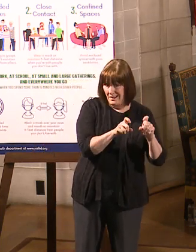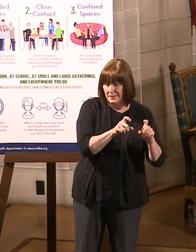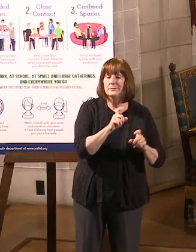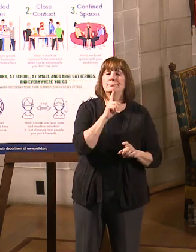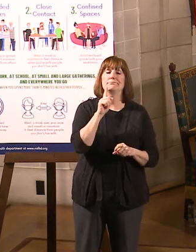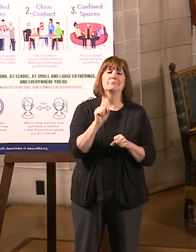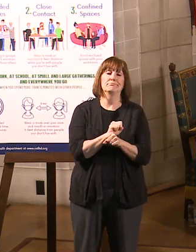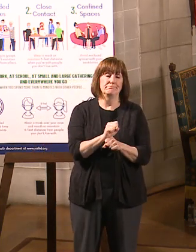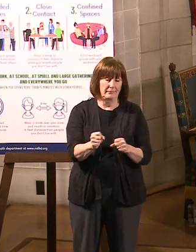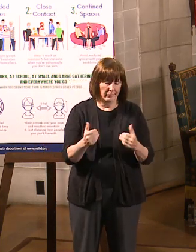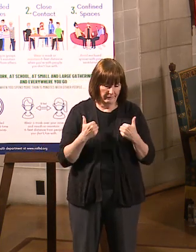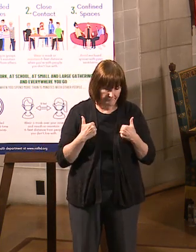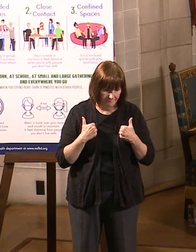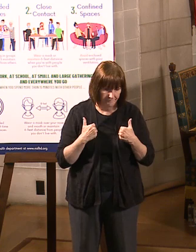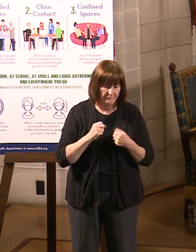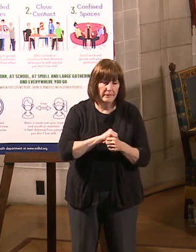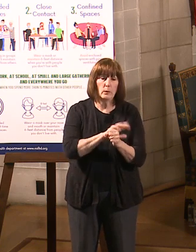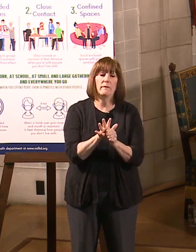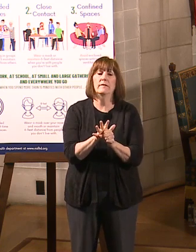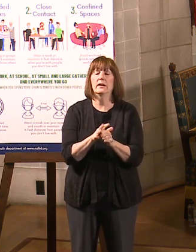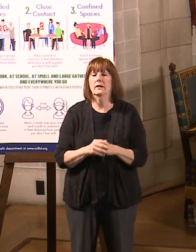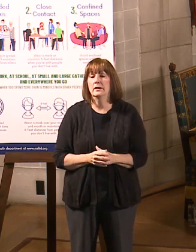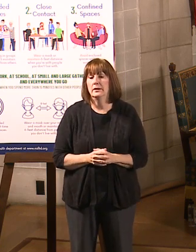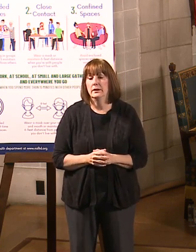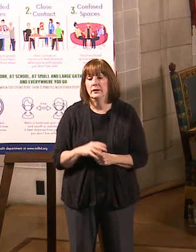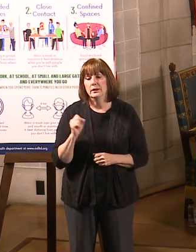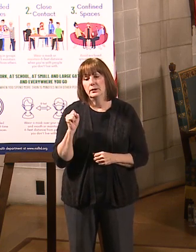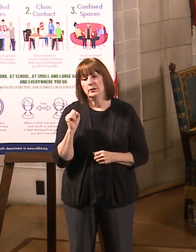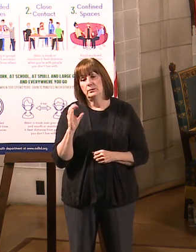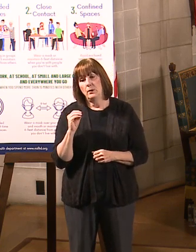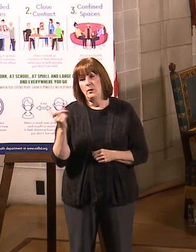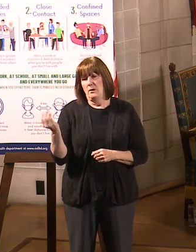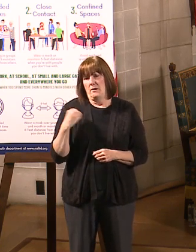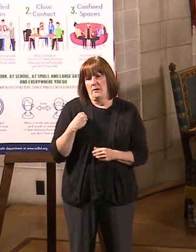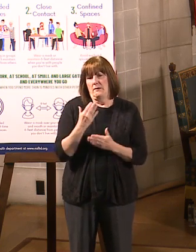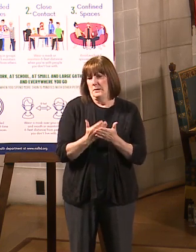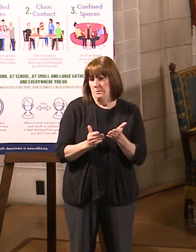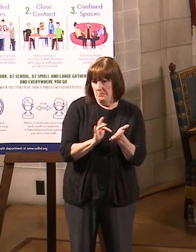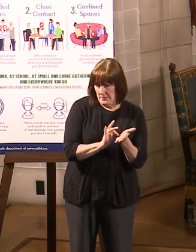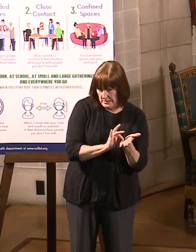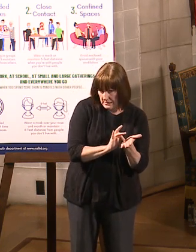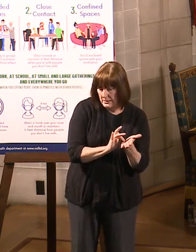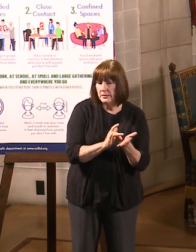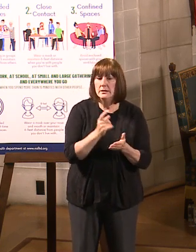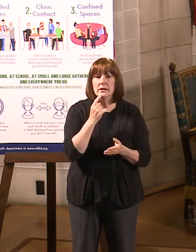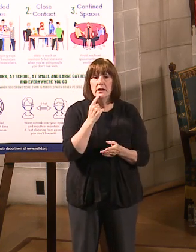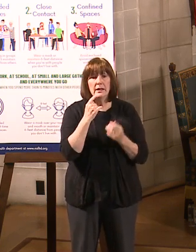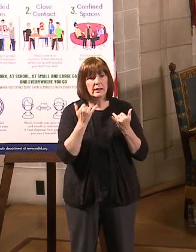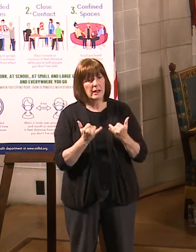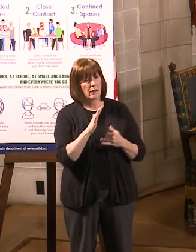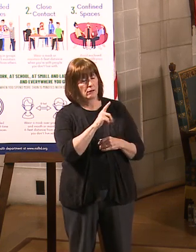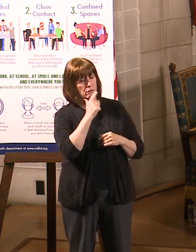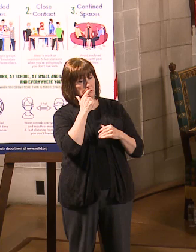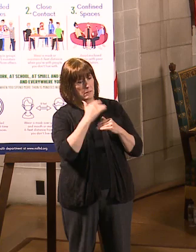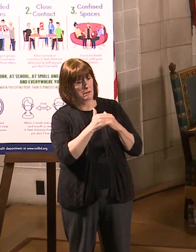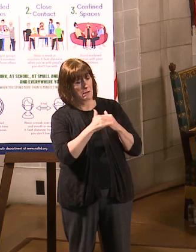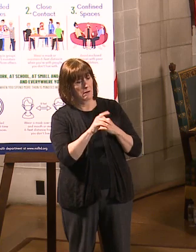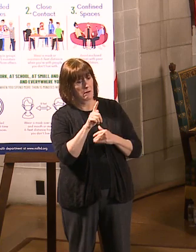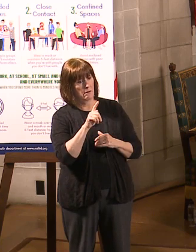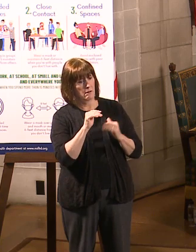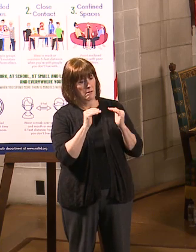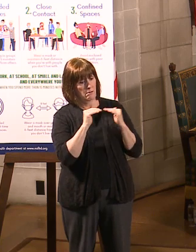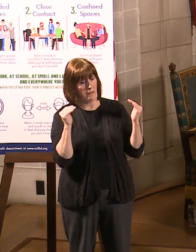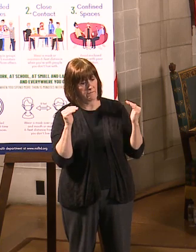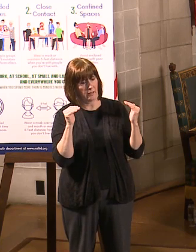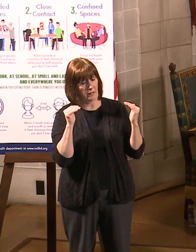it. COVID, so he gave me some medication, and he said, now as soon as your blood level in